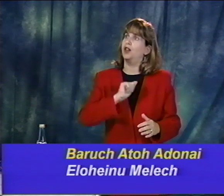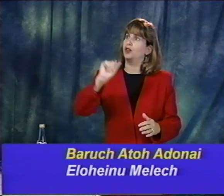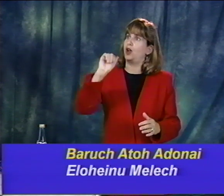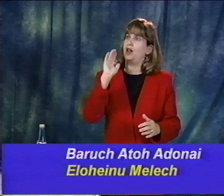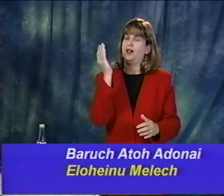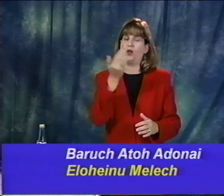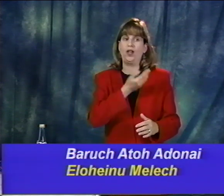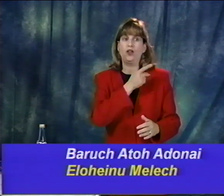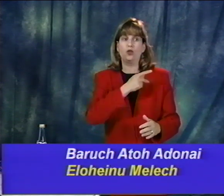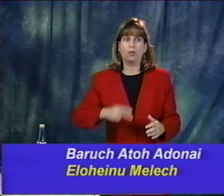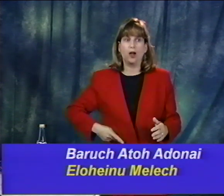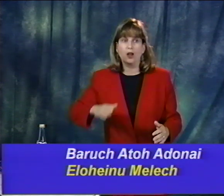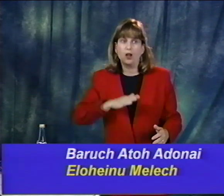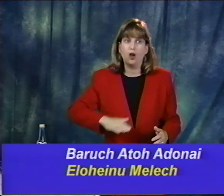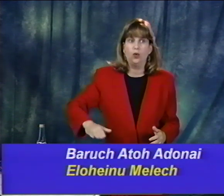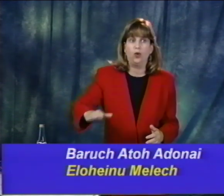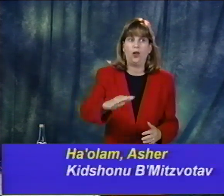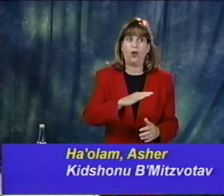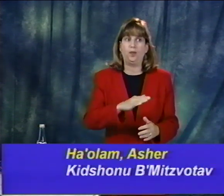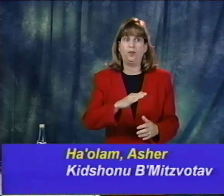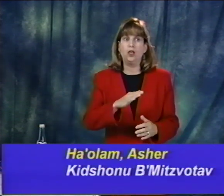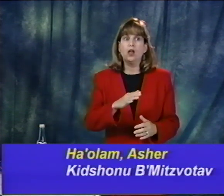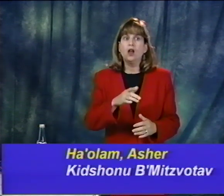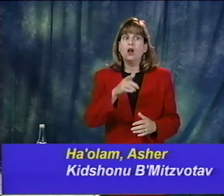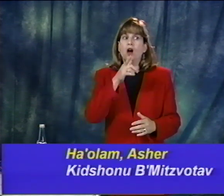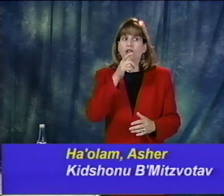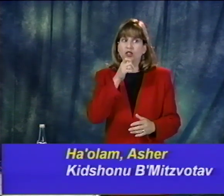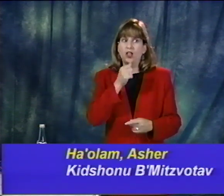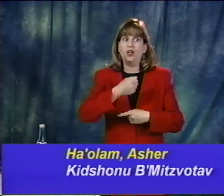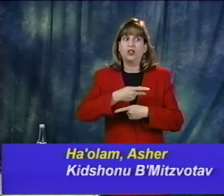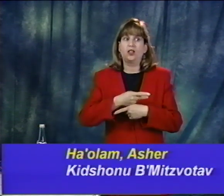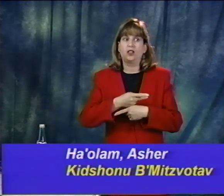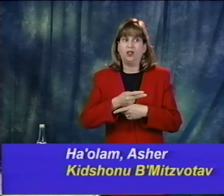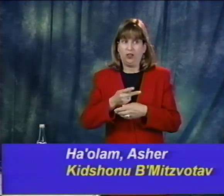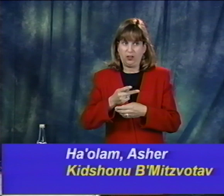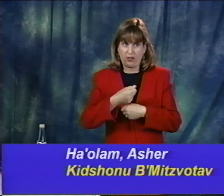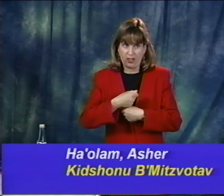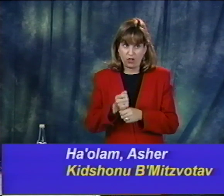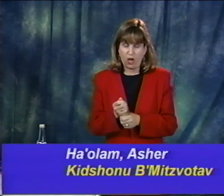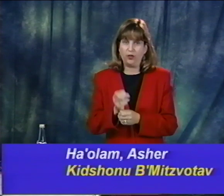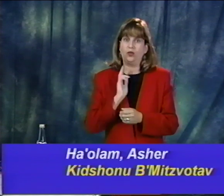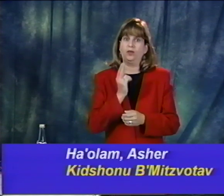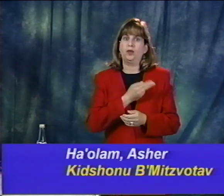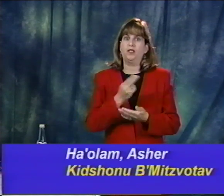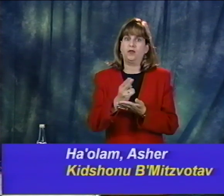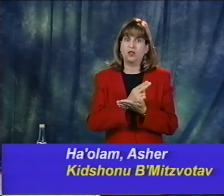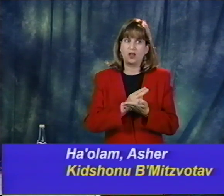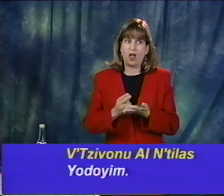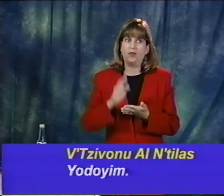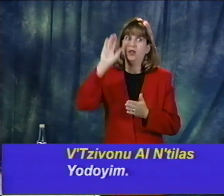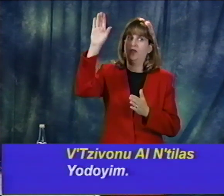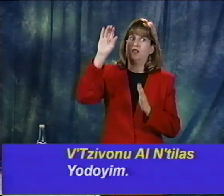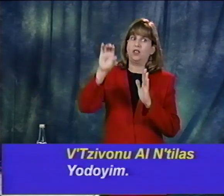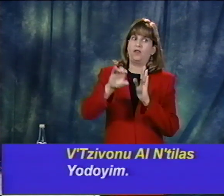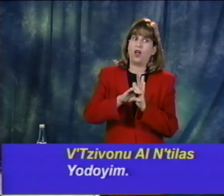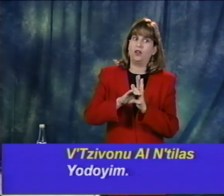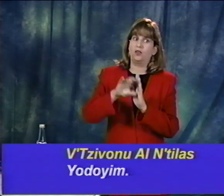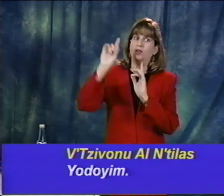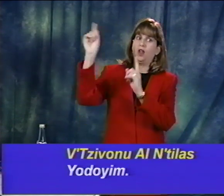Baruch atah Adonai Eloheinu melech haolam, asher kidshanu b'mitzvotav